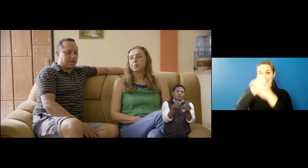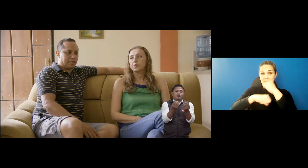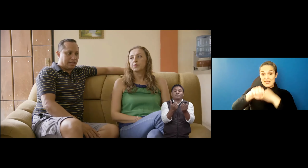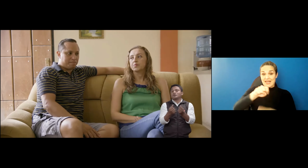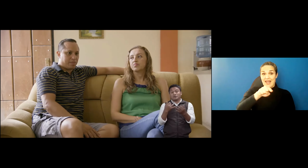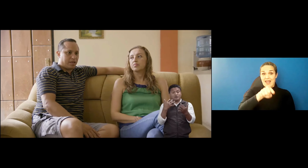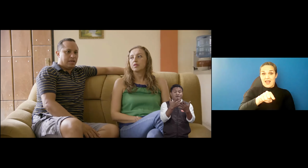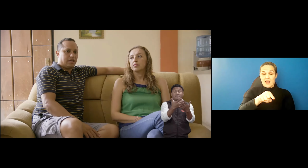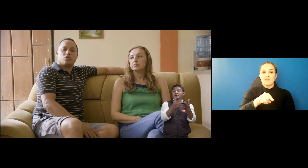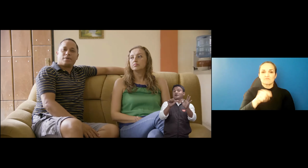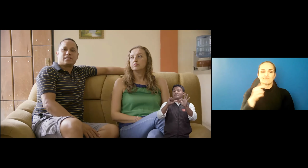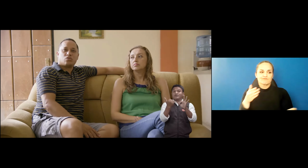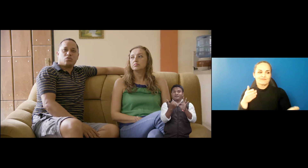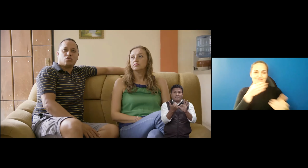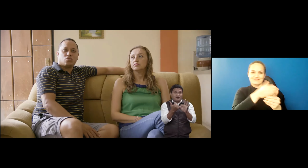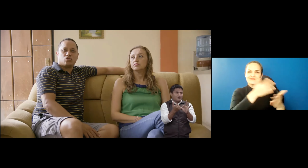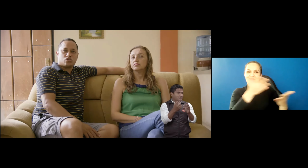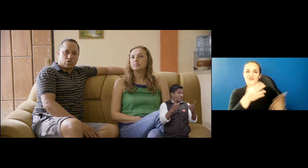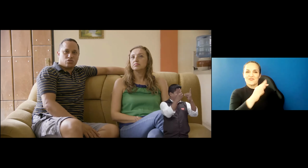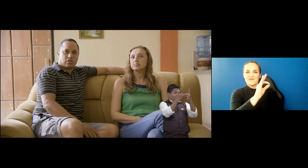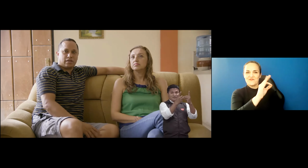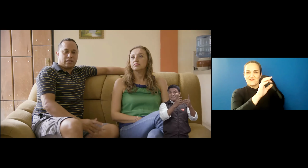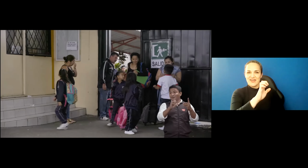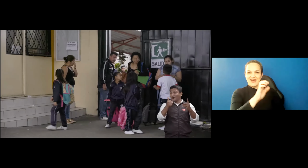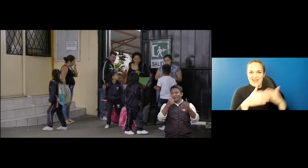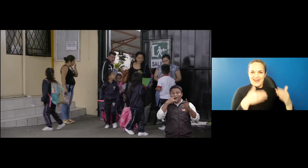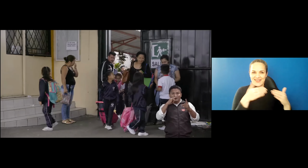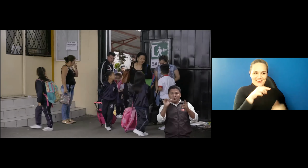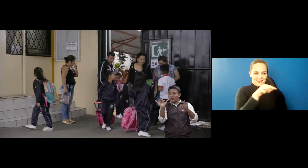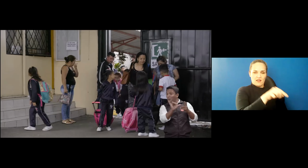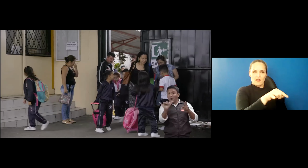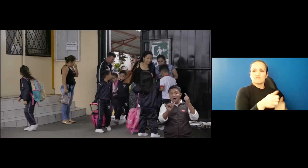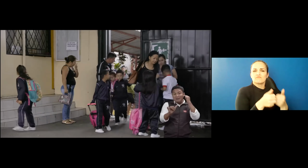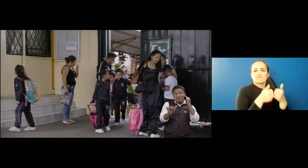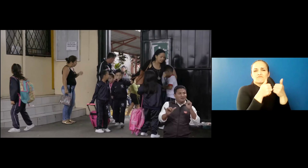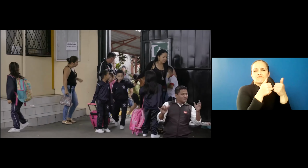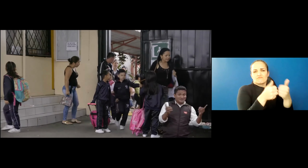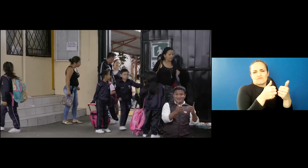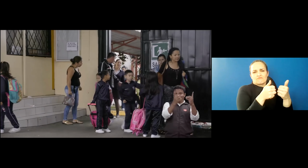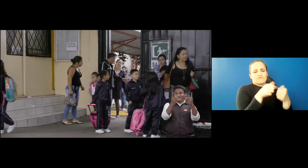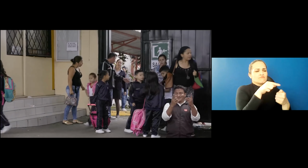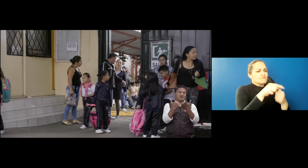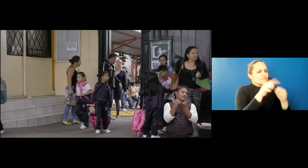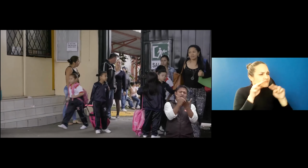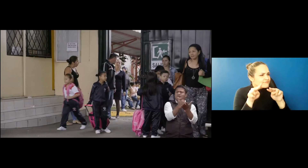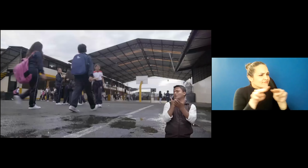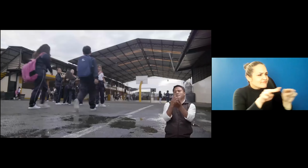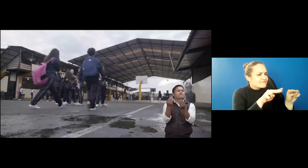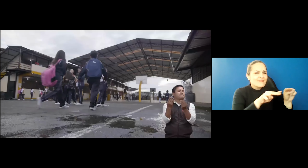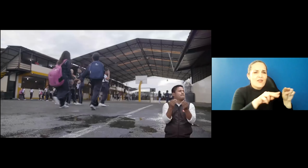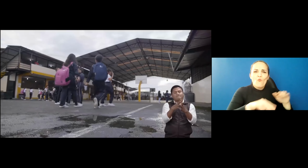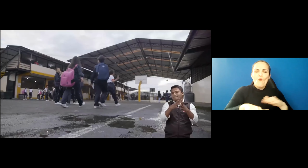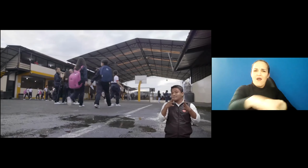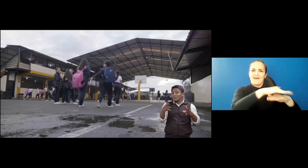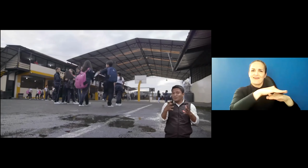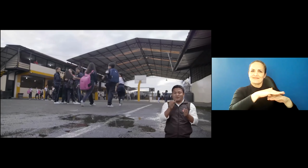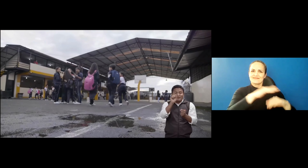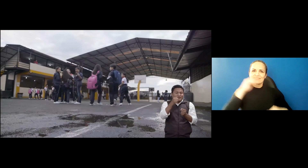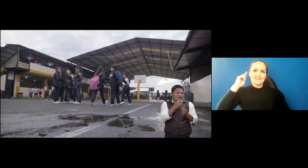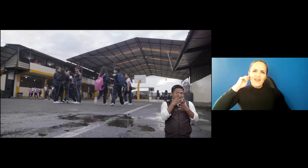My daughter was really helped by Fe y Alegría, and she found other kids that had the